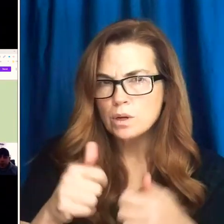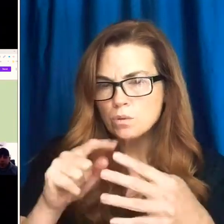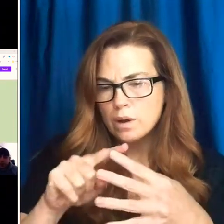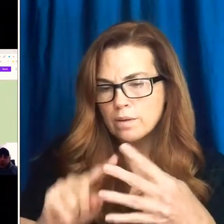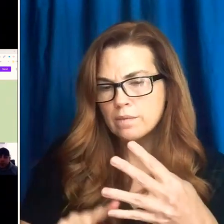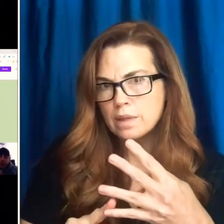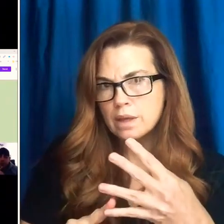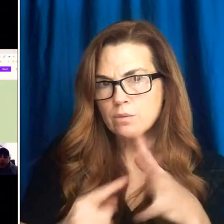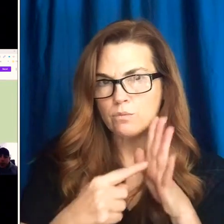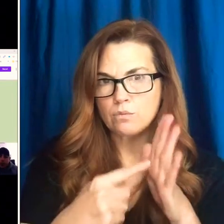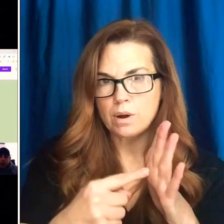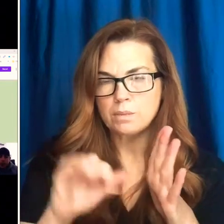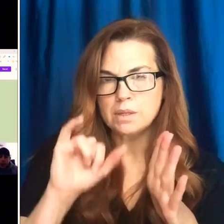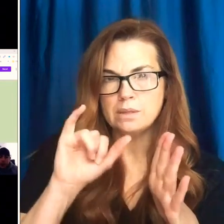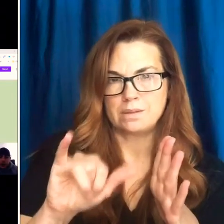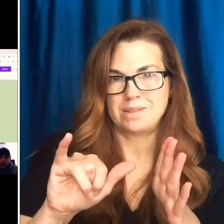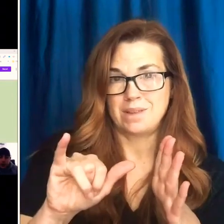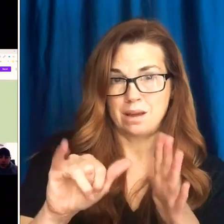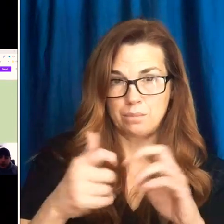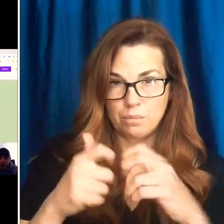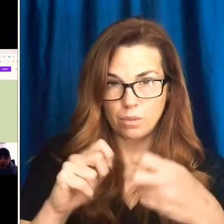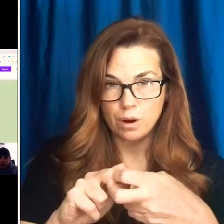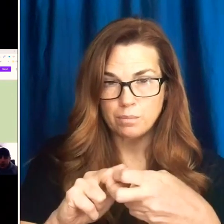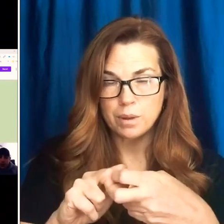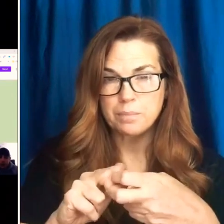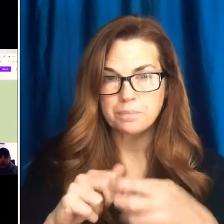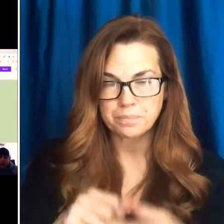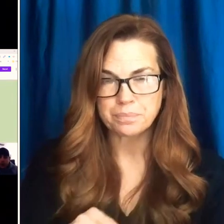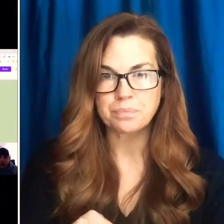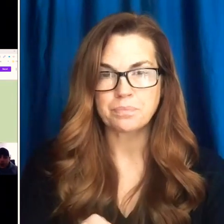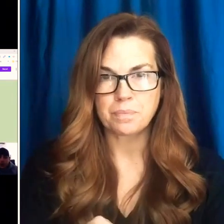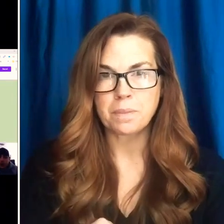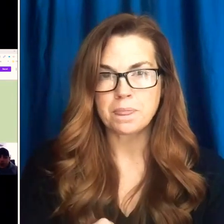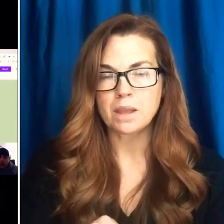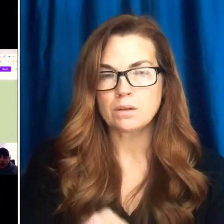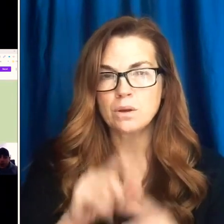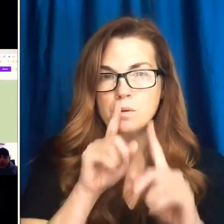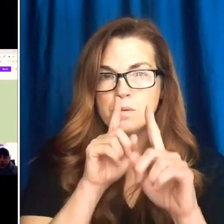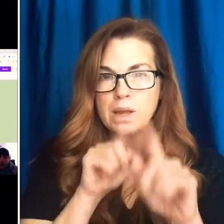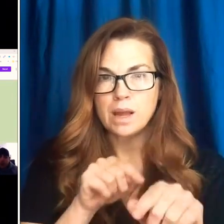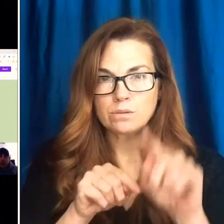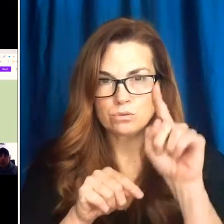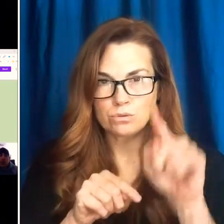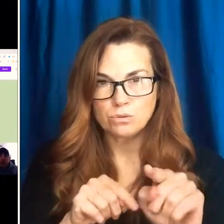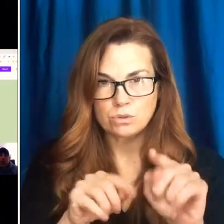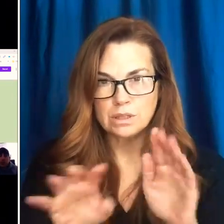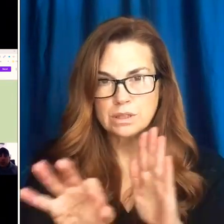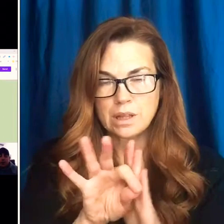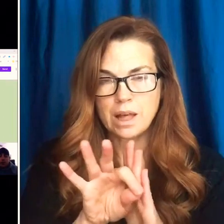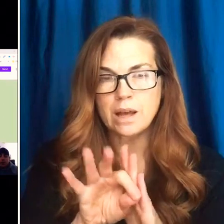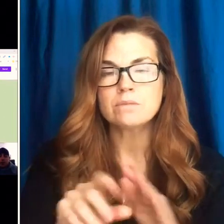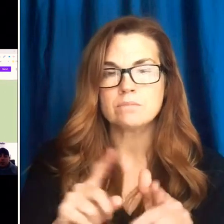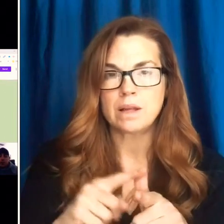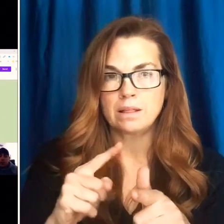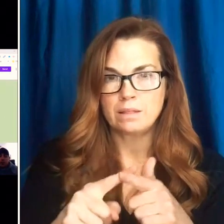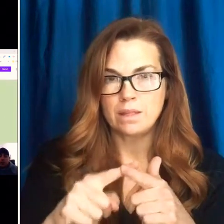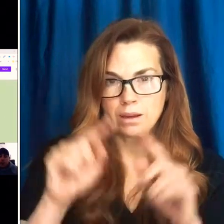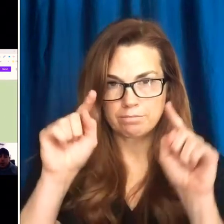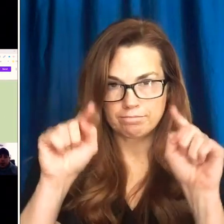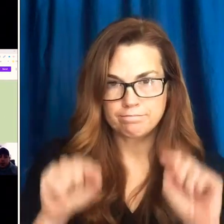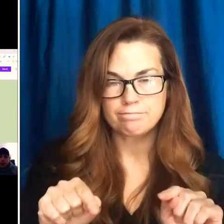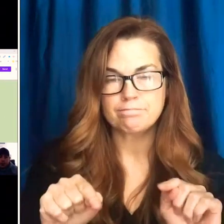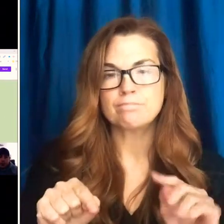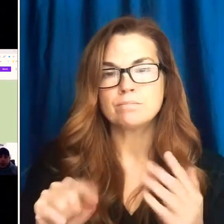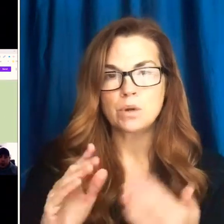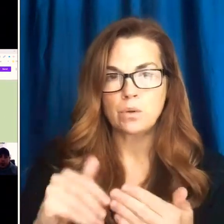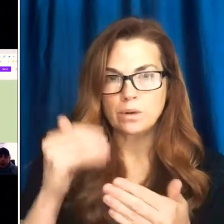this problem? Once you select the answer choice, you'll scroll down and click Next, and it'll take you to problem number 2.